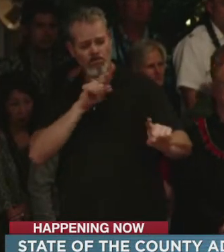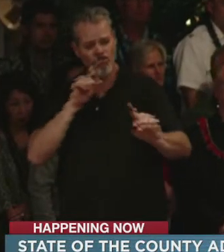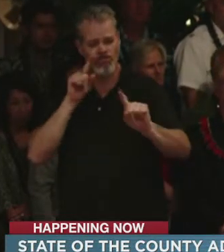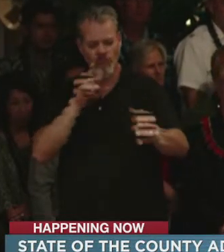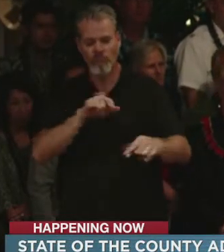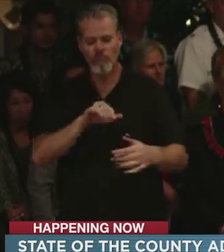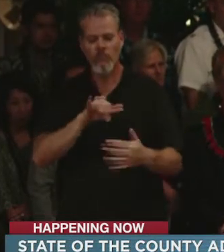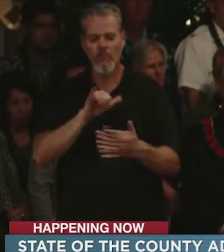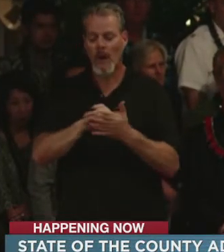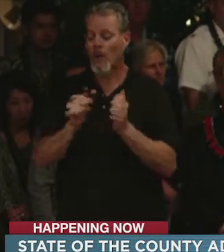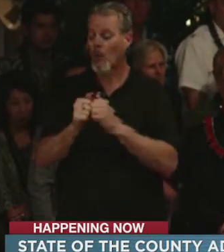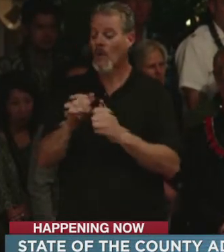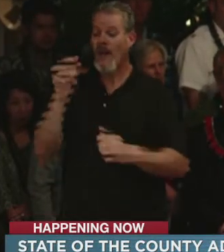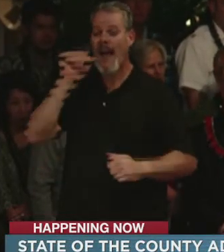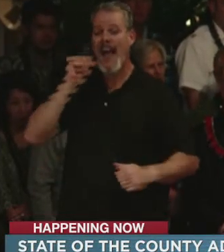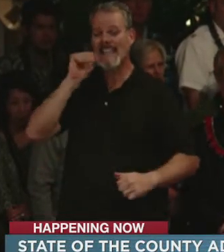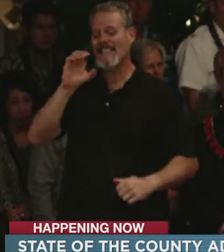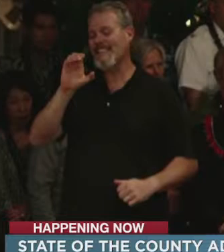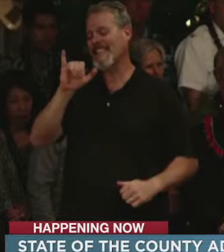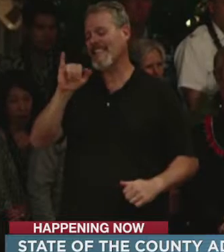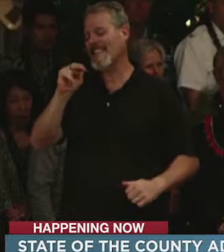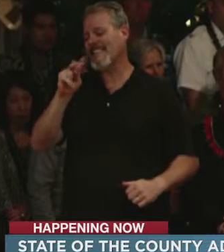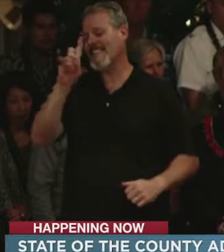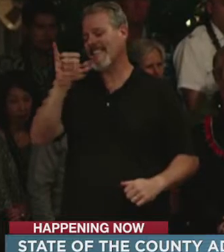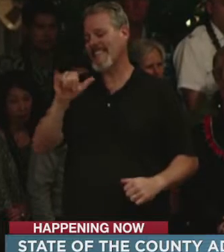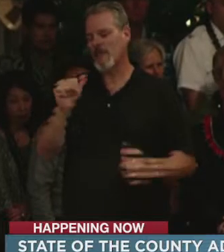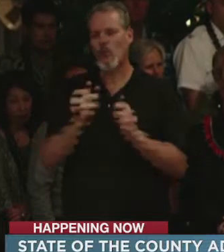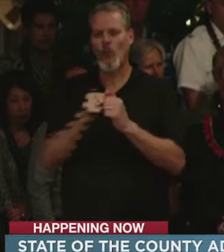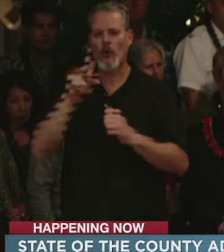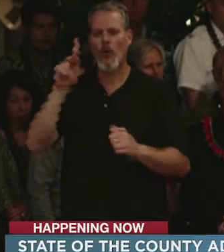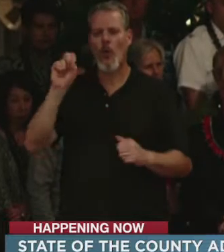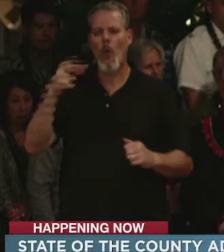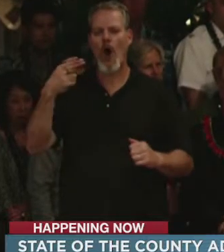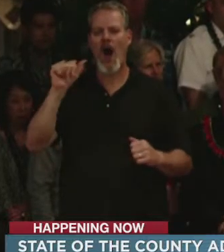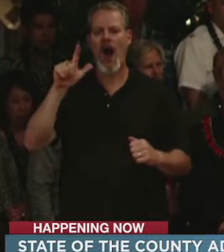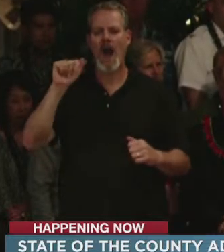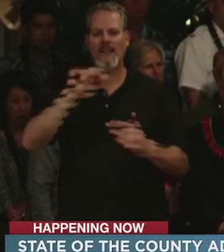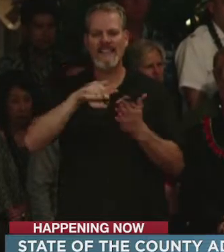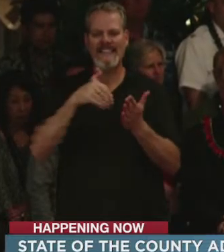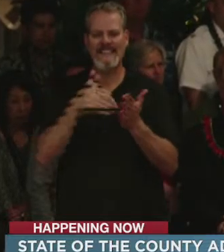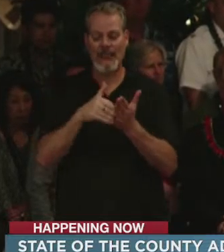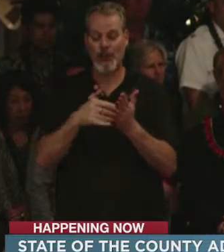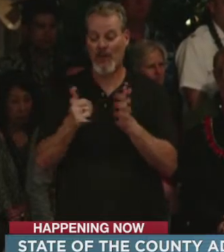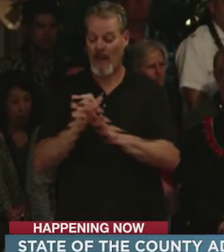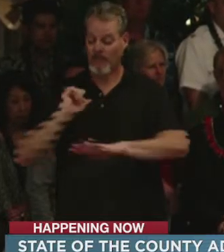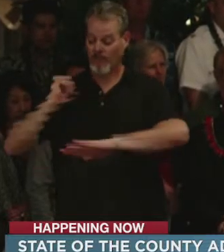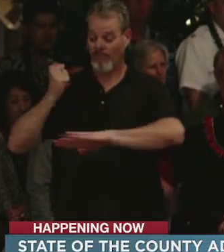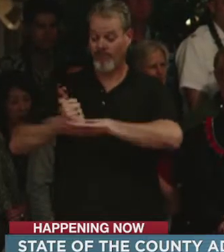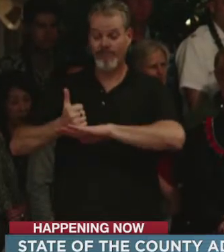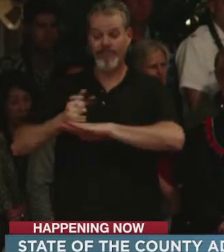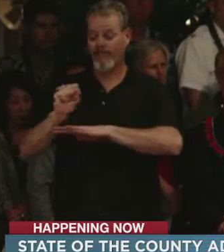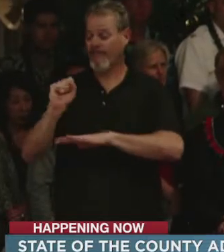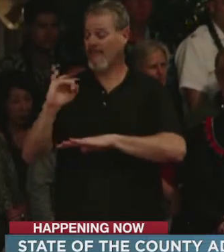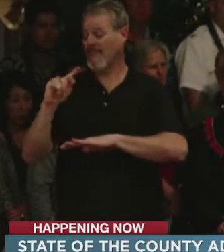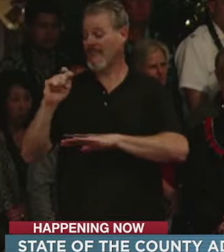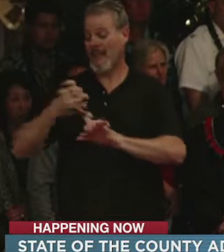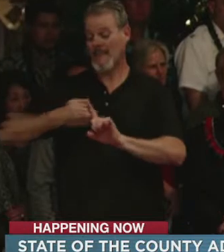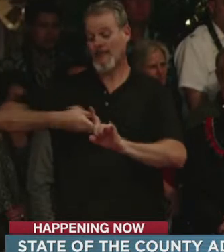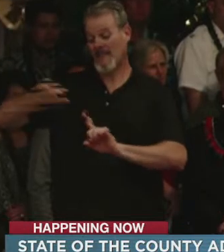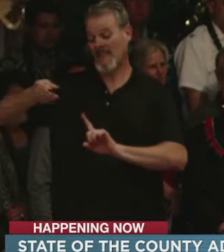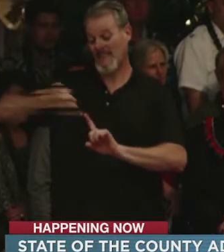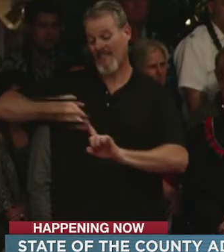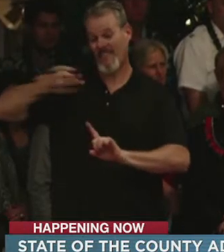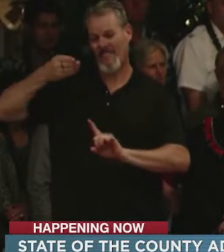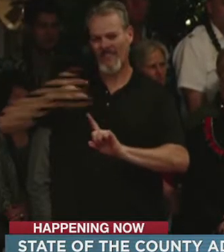Cindy Punahaoli with the Kohala Center, which has instituted a site-specific conservation and